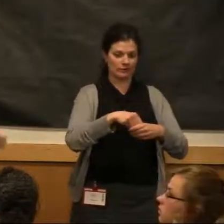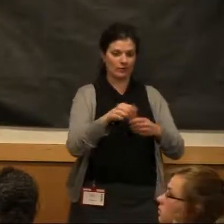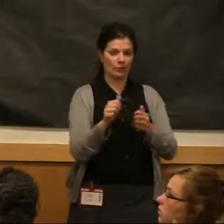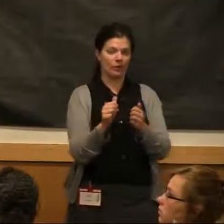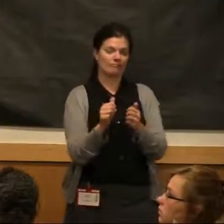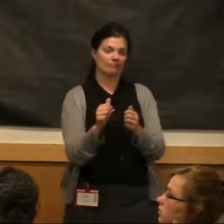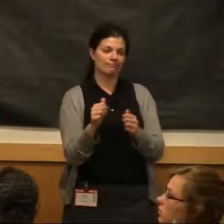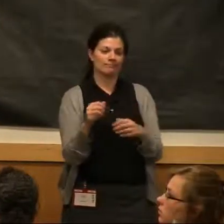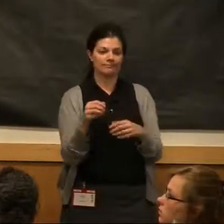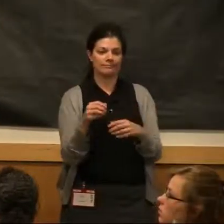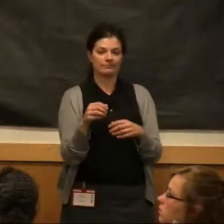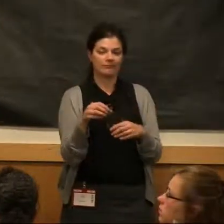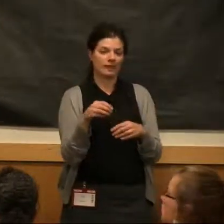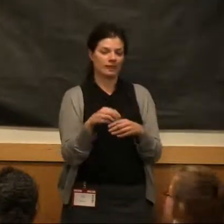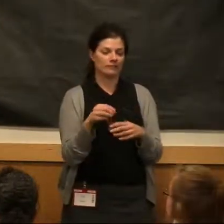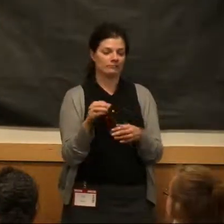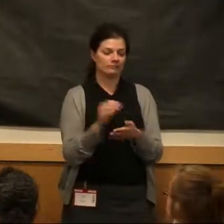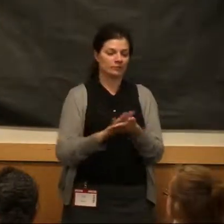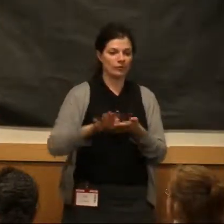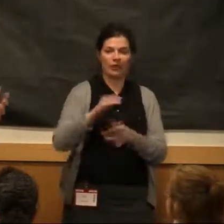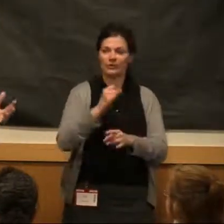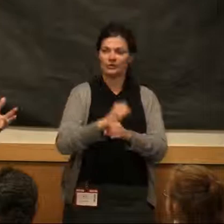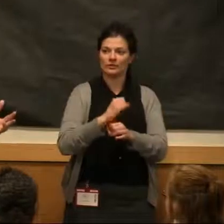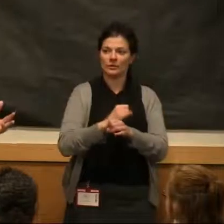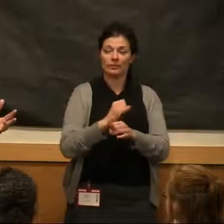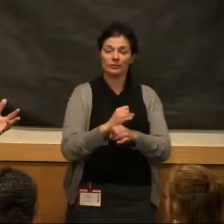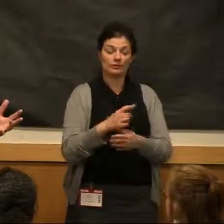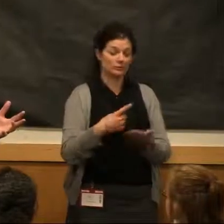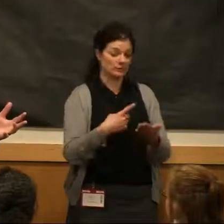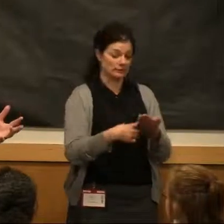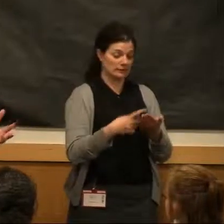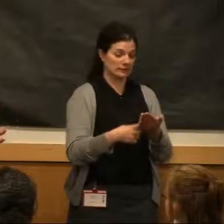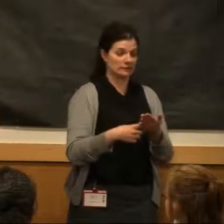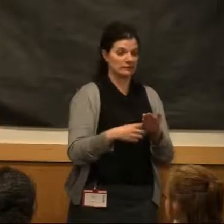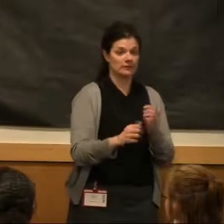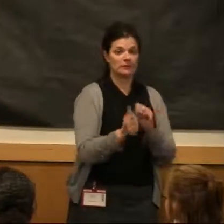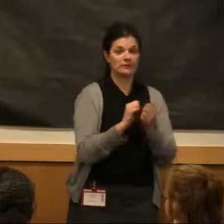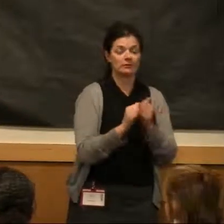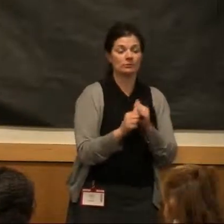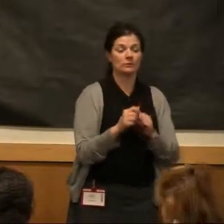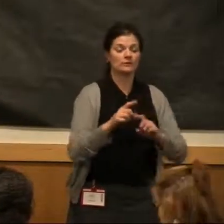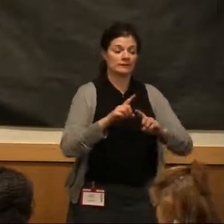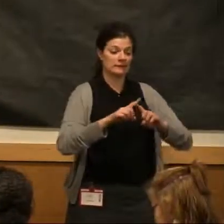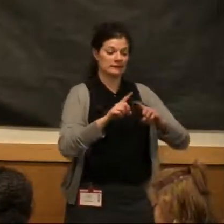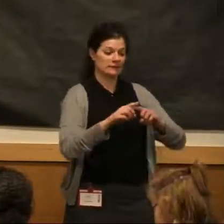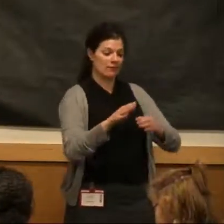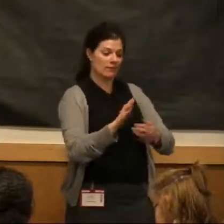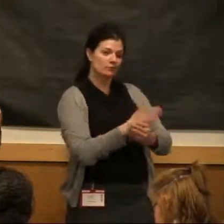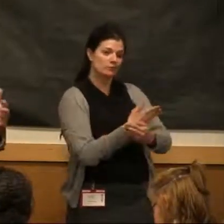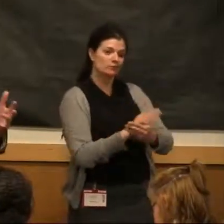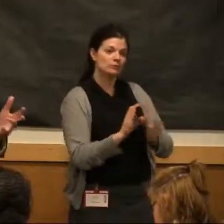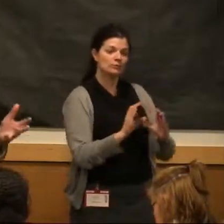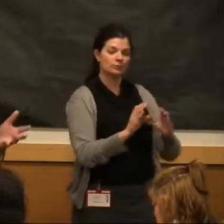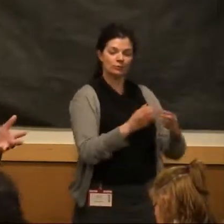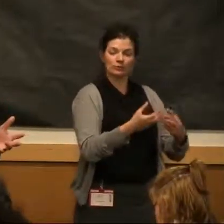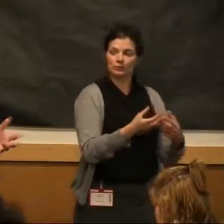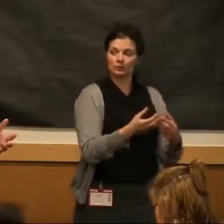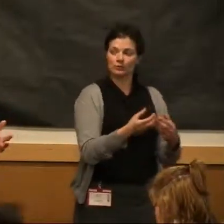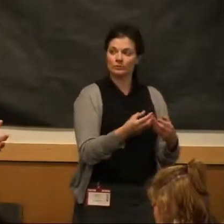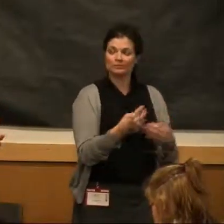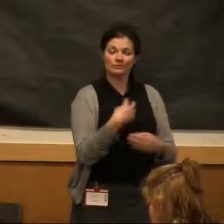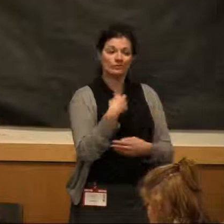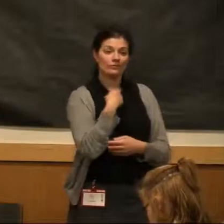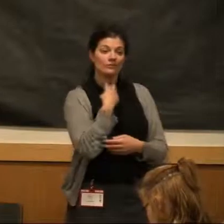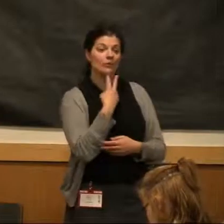campus. We talked about sports. There are also different musical groups that you can get involved with, whether it's